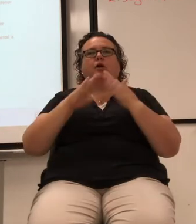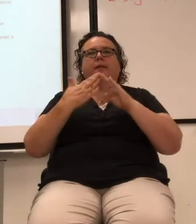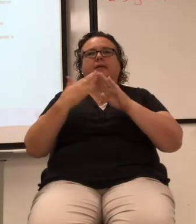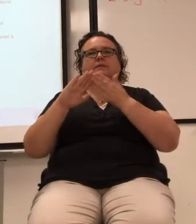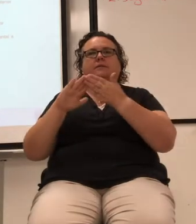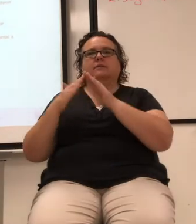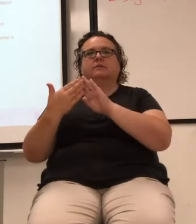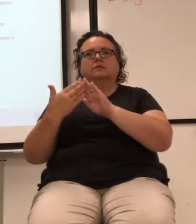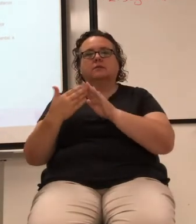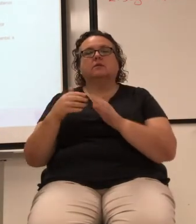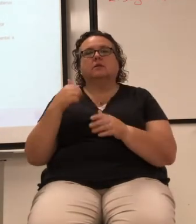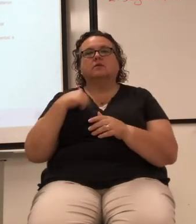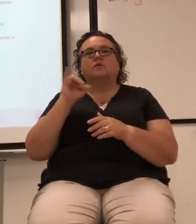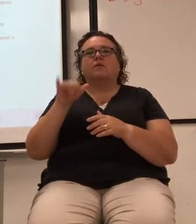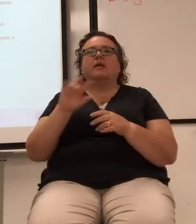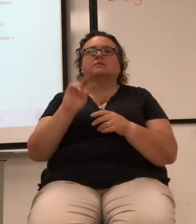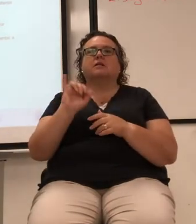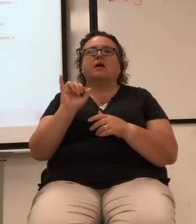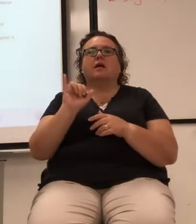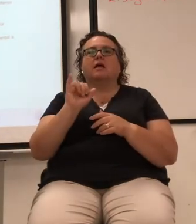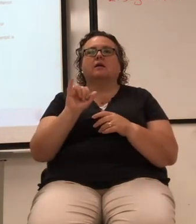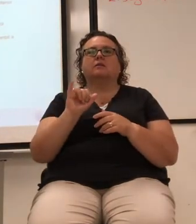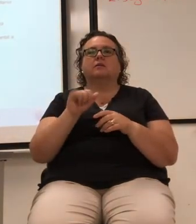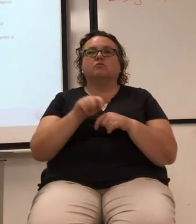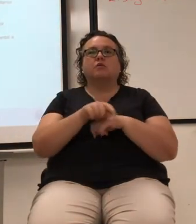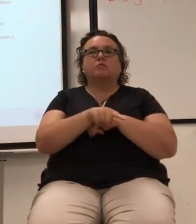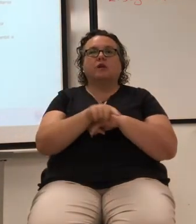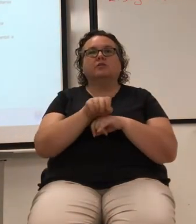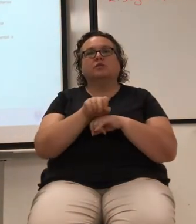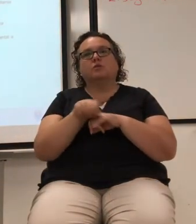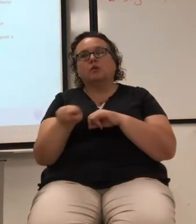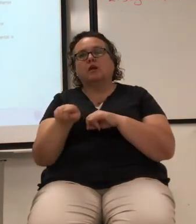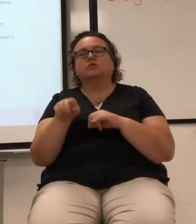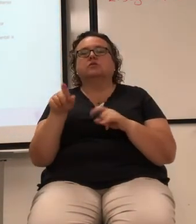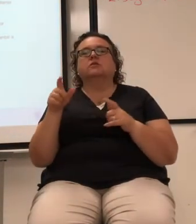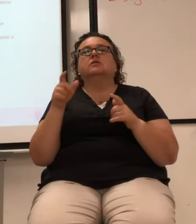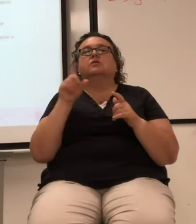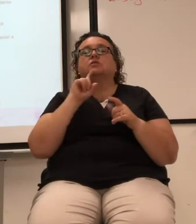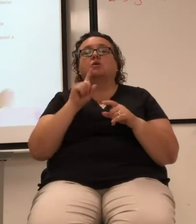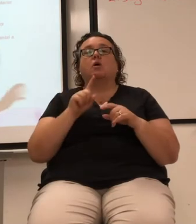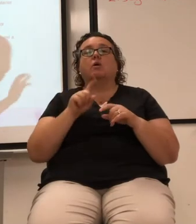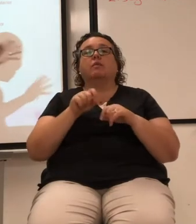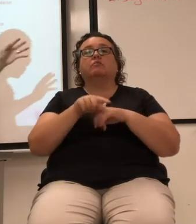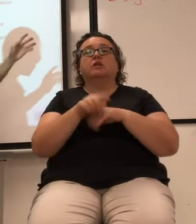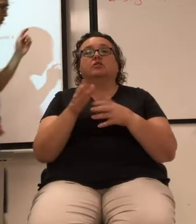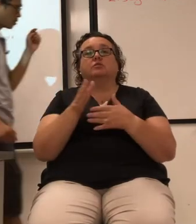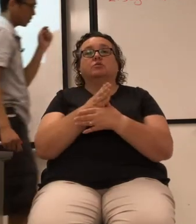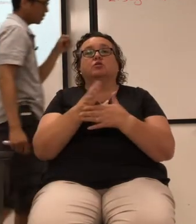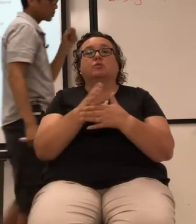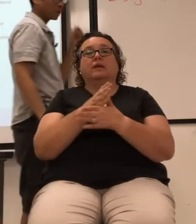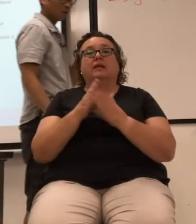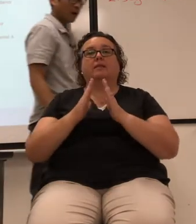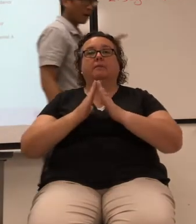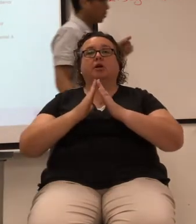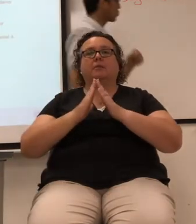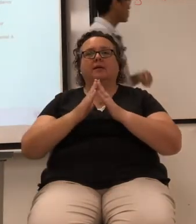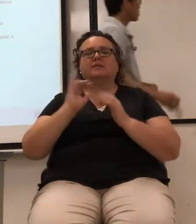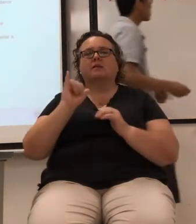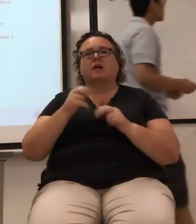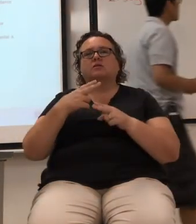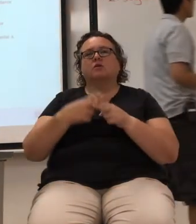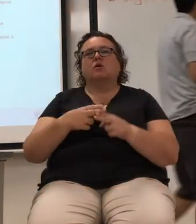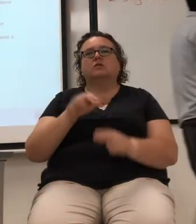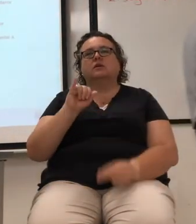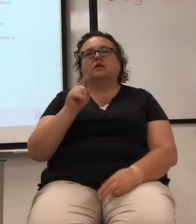So like branches there, one goes there, one goes there. So the branches that go in between the pyramids are called interlobar